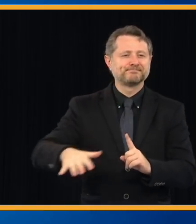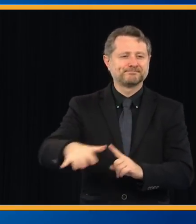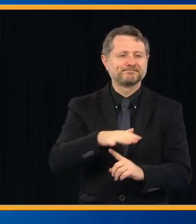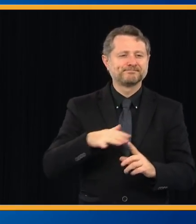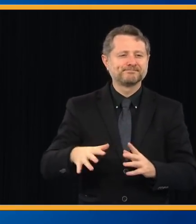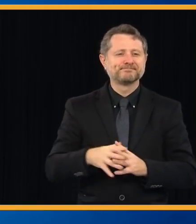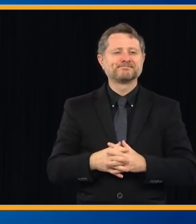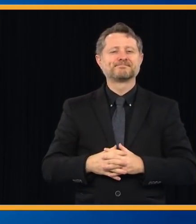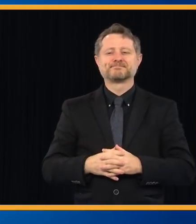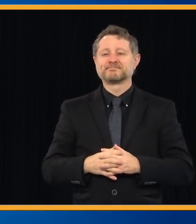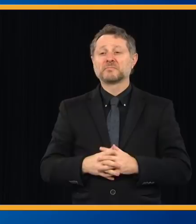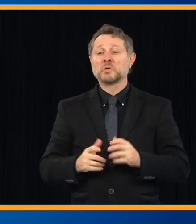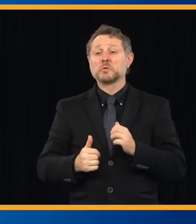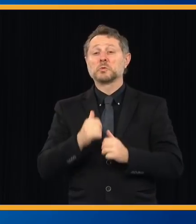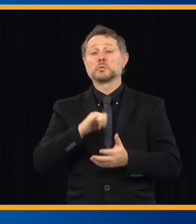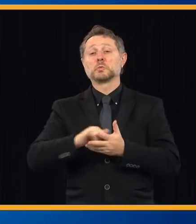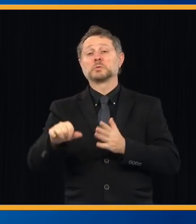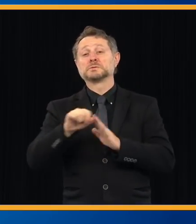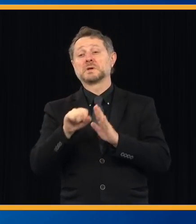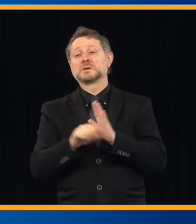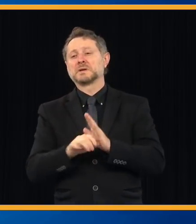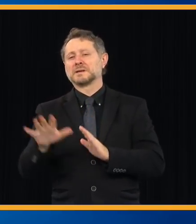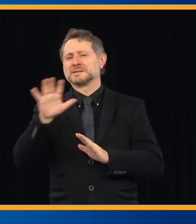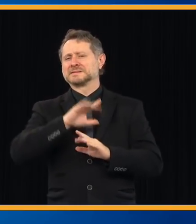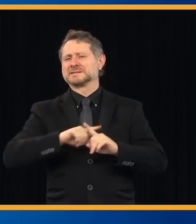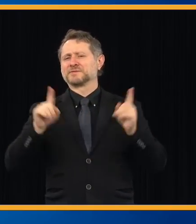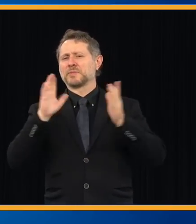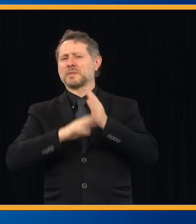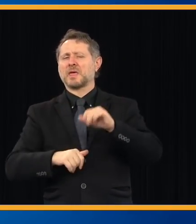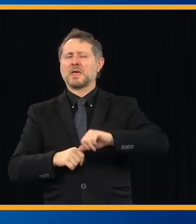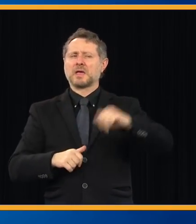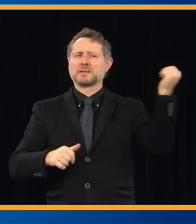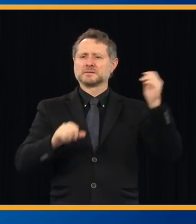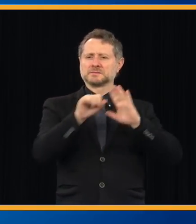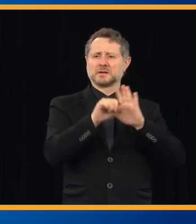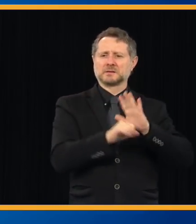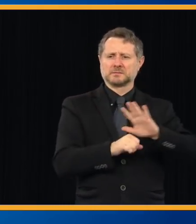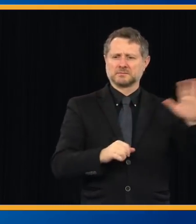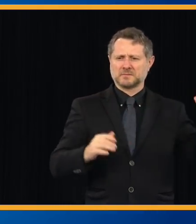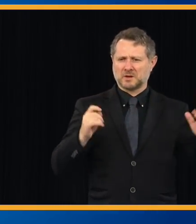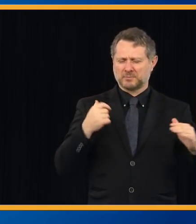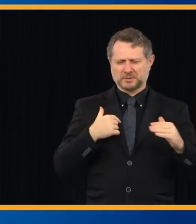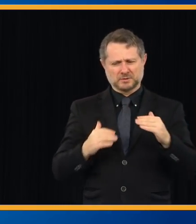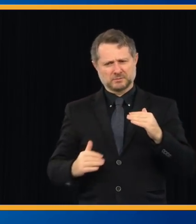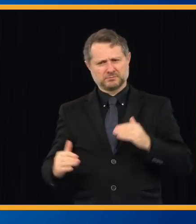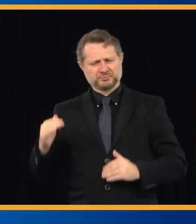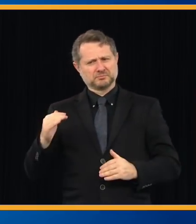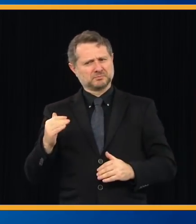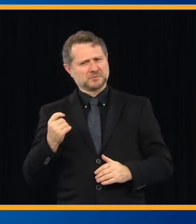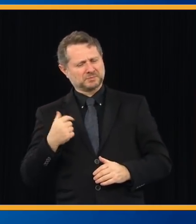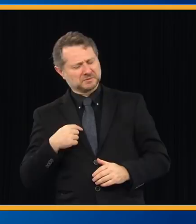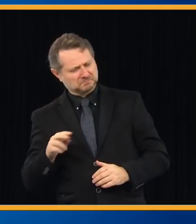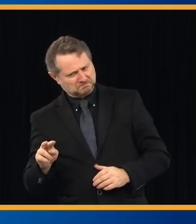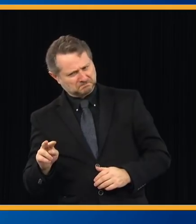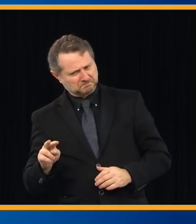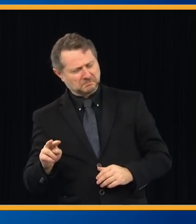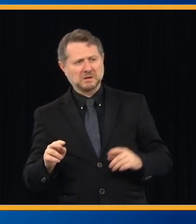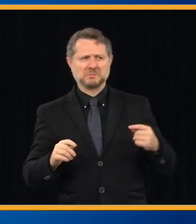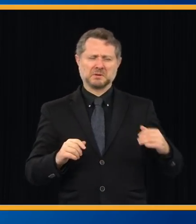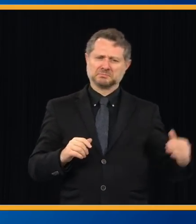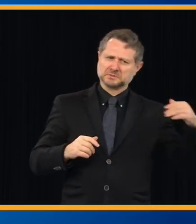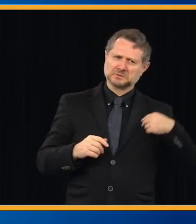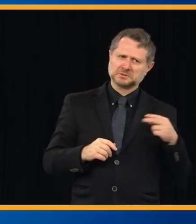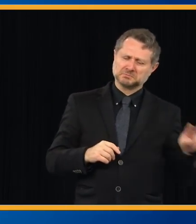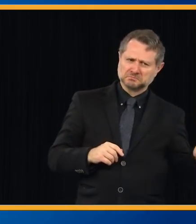we see in other states around the country, thankfully, but we do have a disparity. It's again,